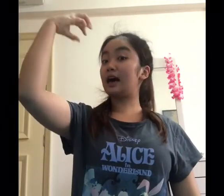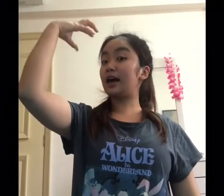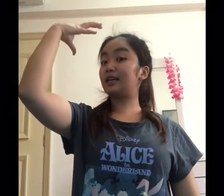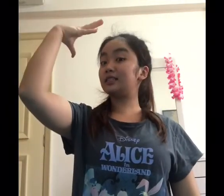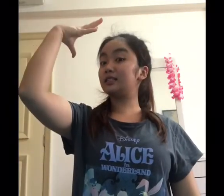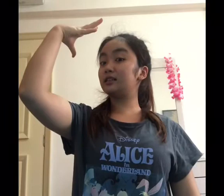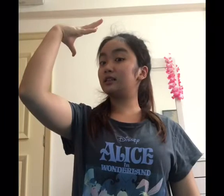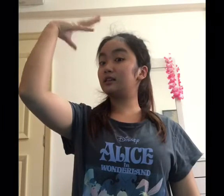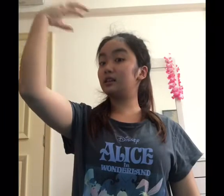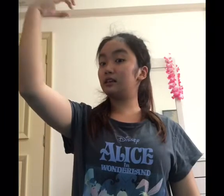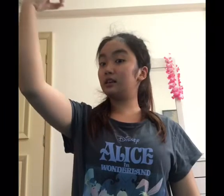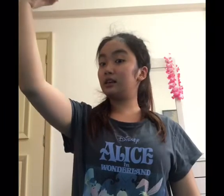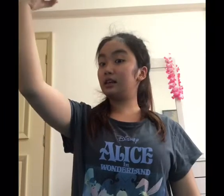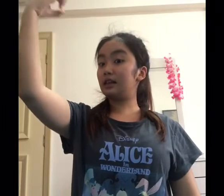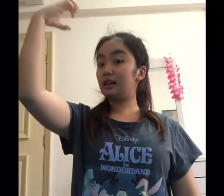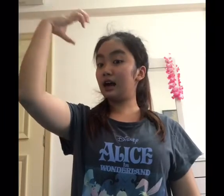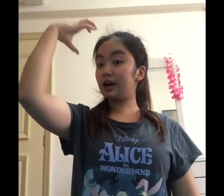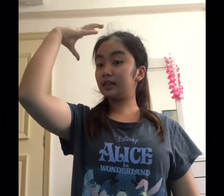Light, light.